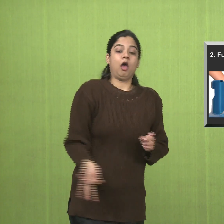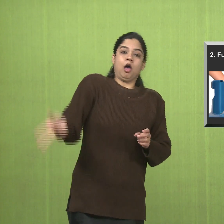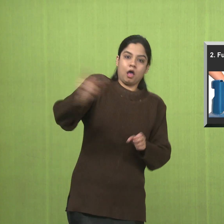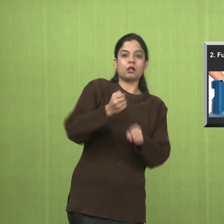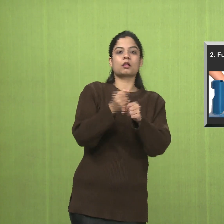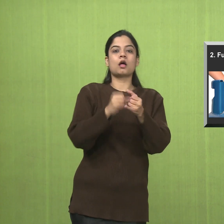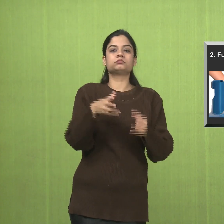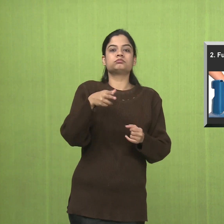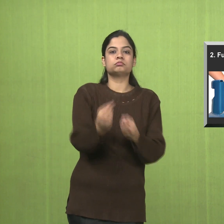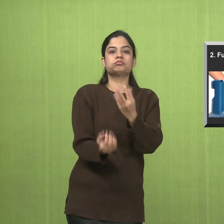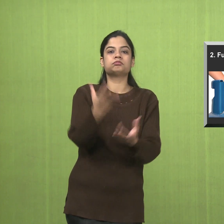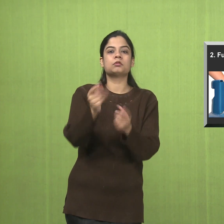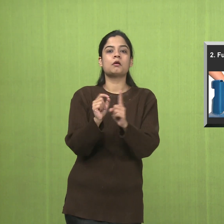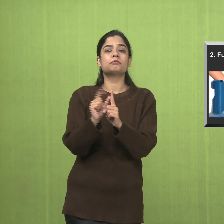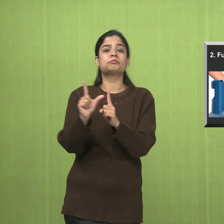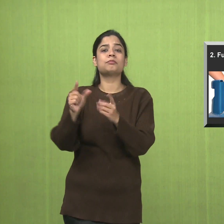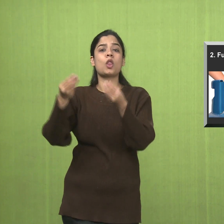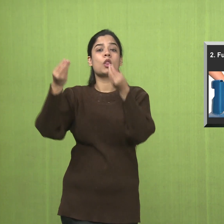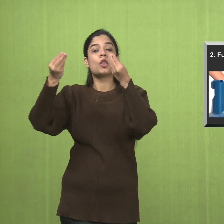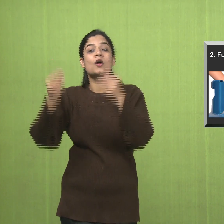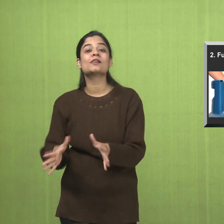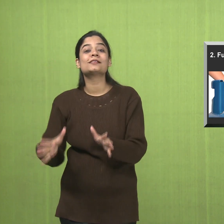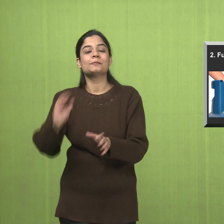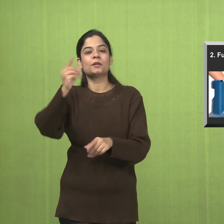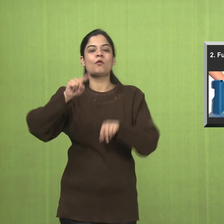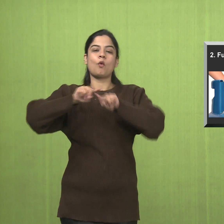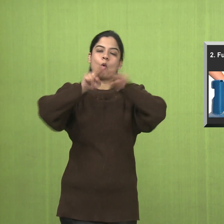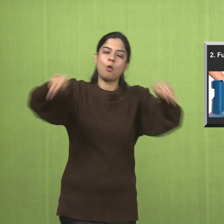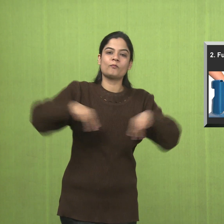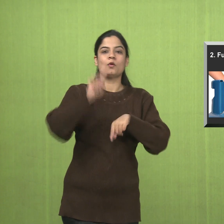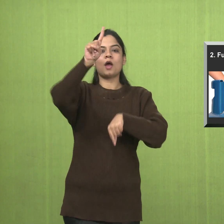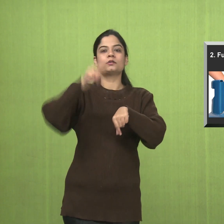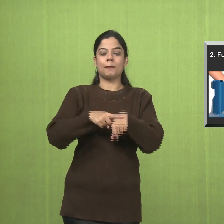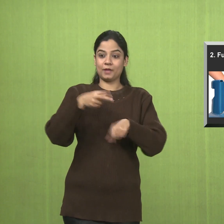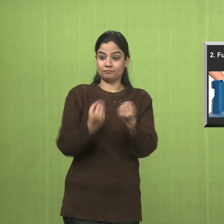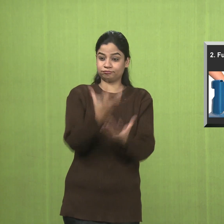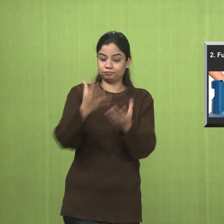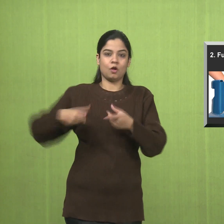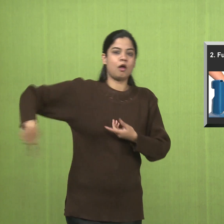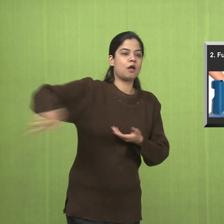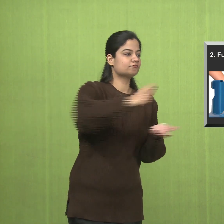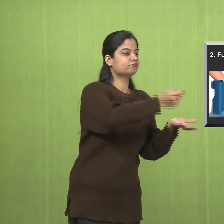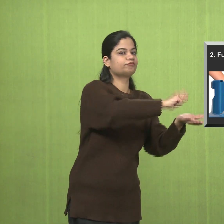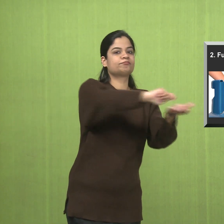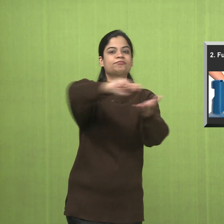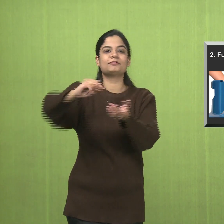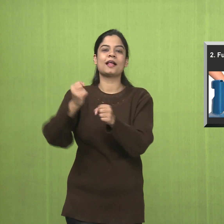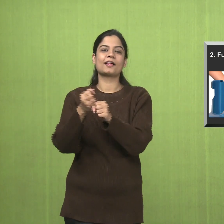eat it later, you'll have to reheat it. That means another, loss of gas. So it's better off that you just eat the food immediately